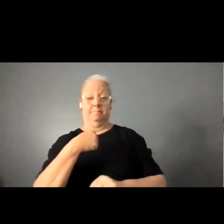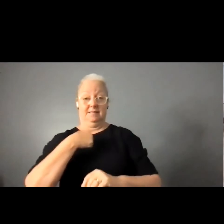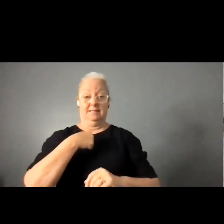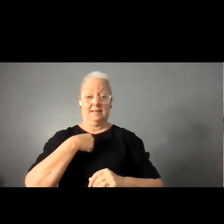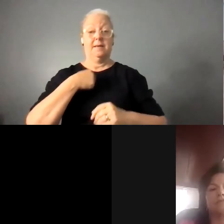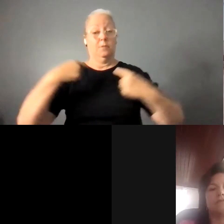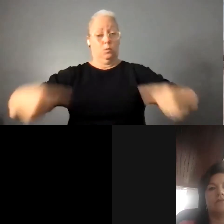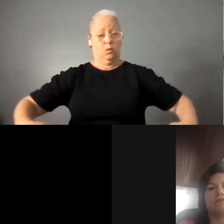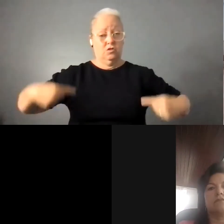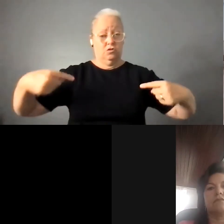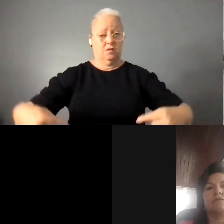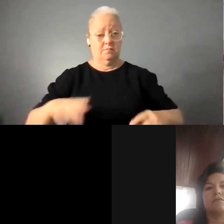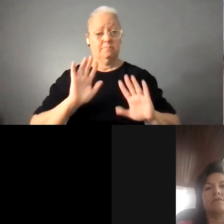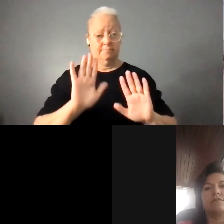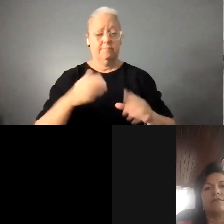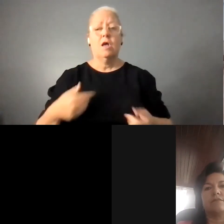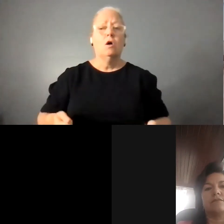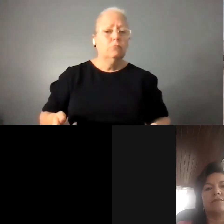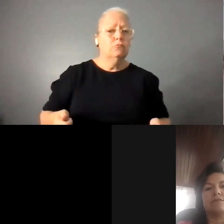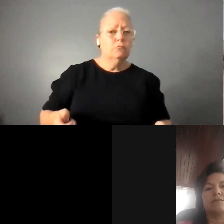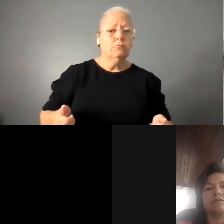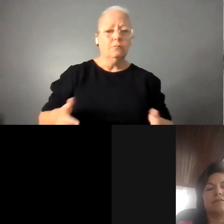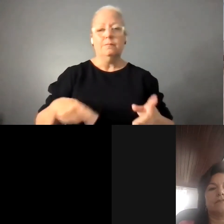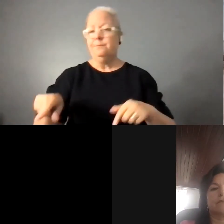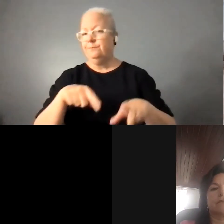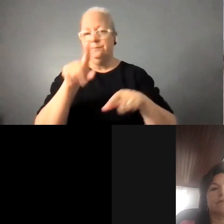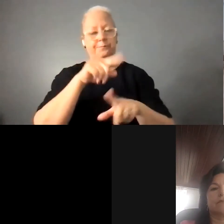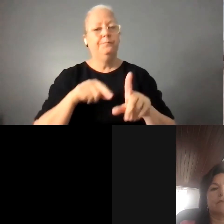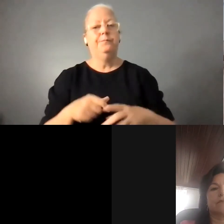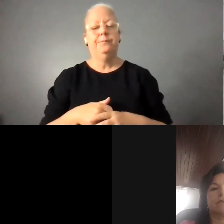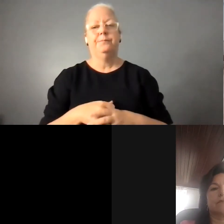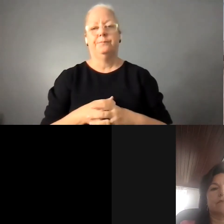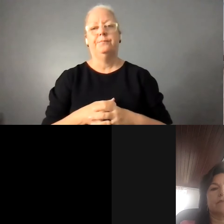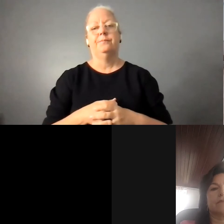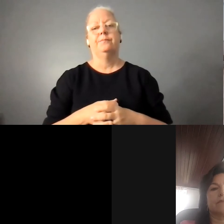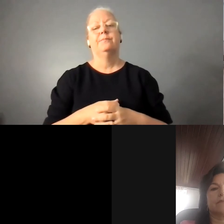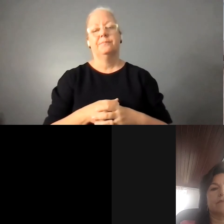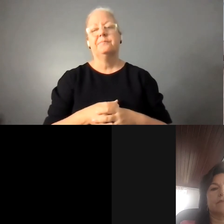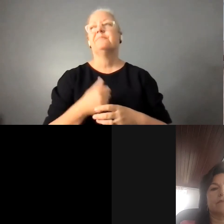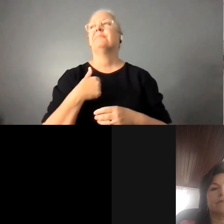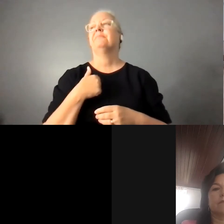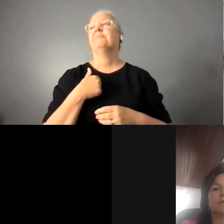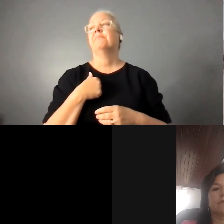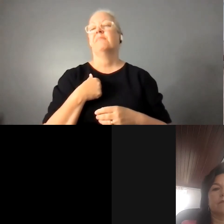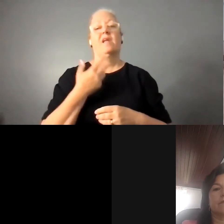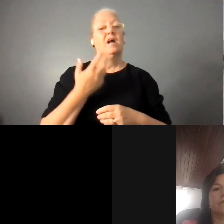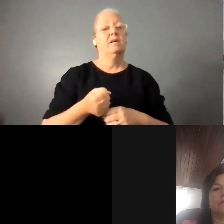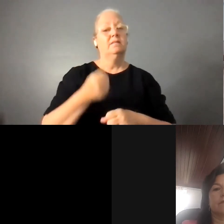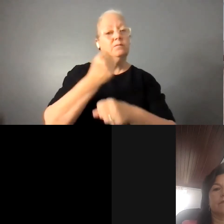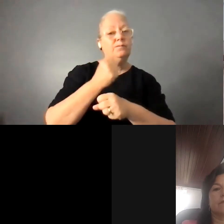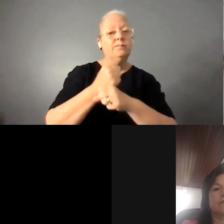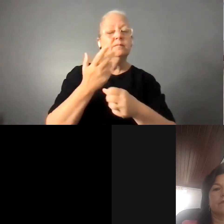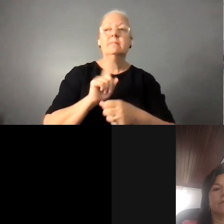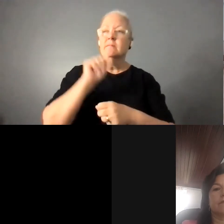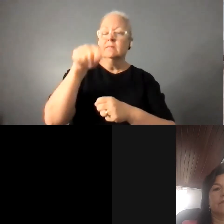wheelchair, has a work interview, and the entrance